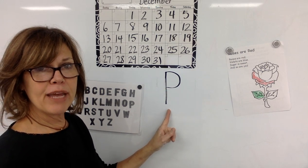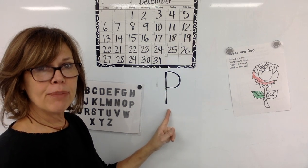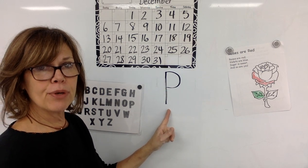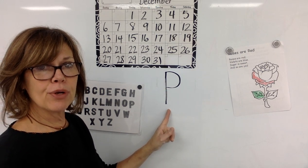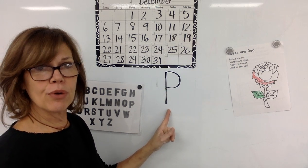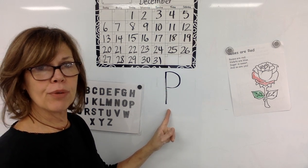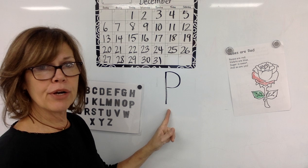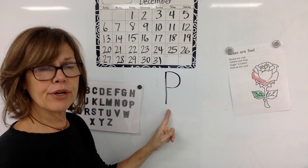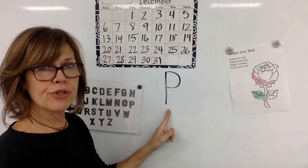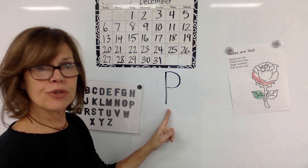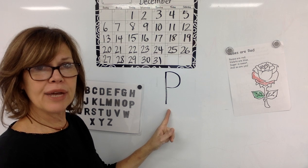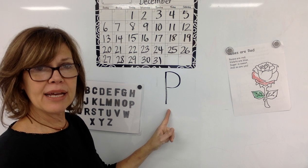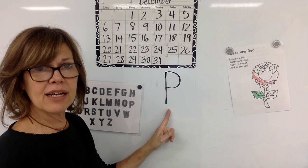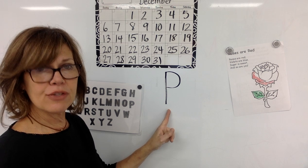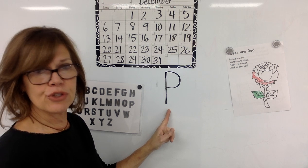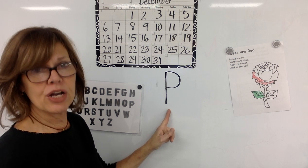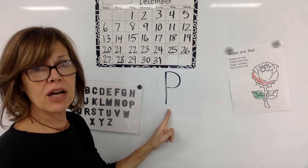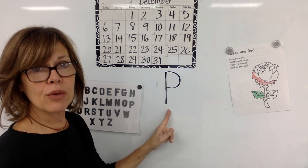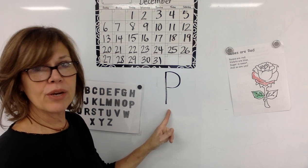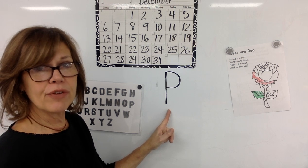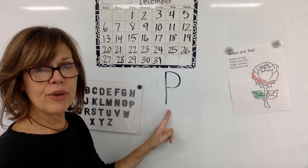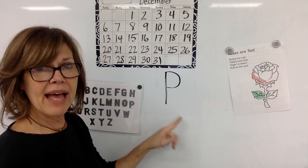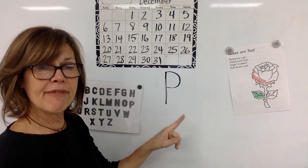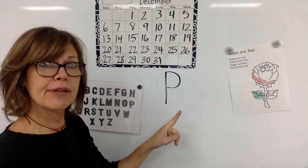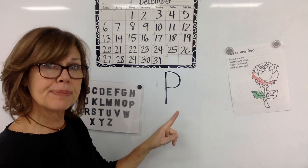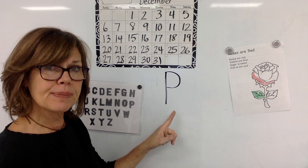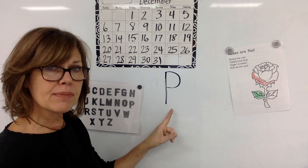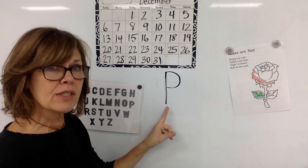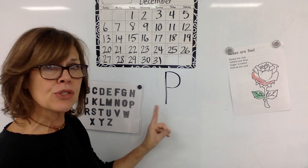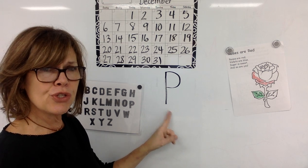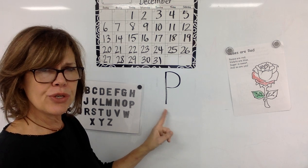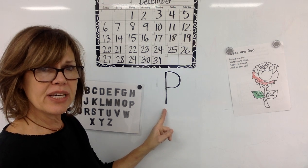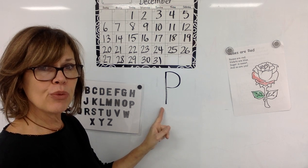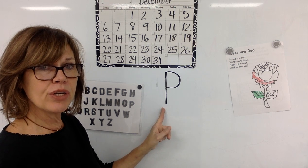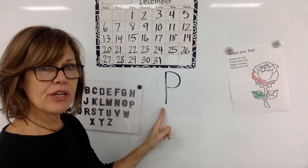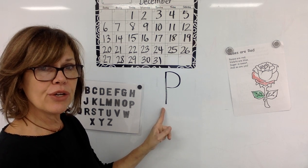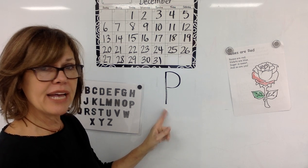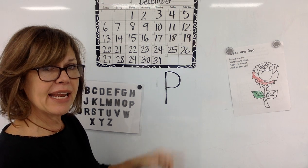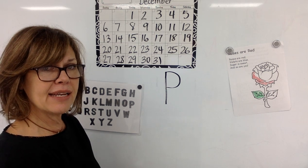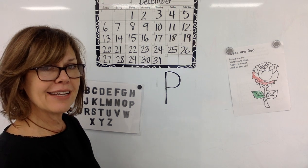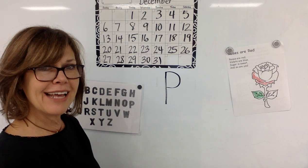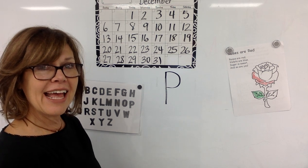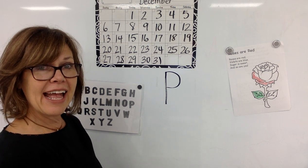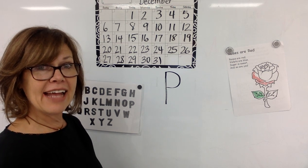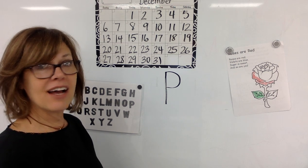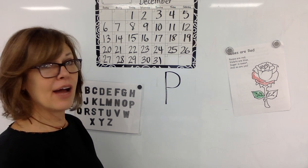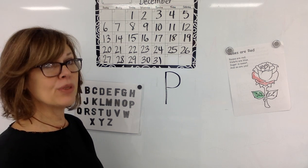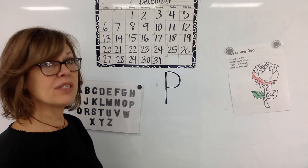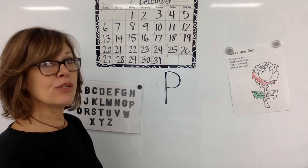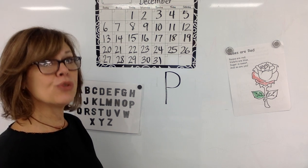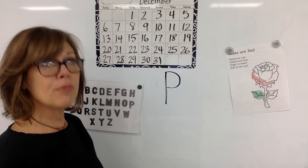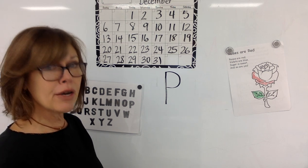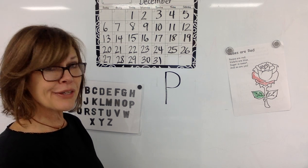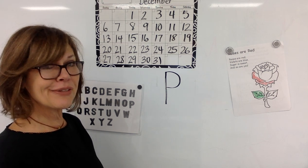paper or markers or crayons or chalk or whatever you have, so that you can get really good at it. And I will see you tomorrow.